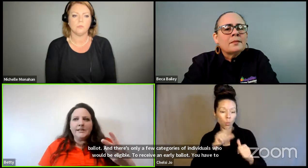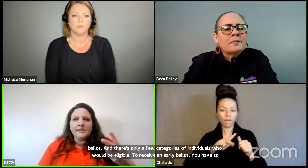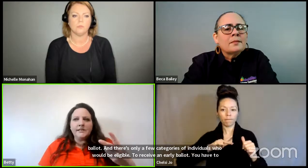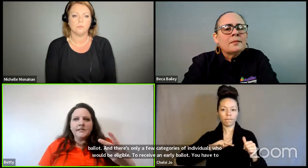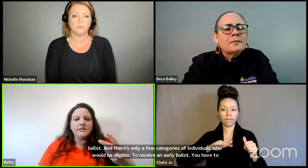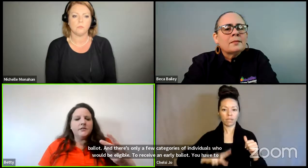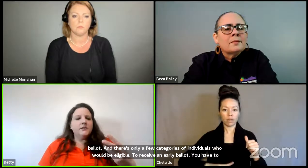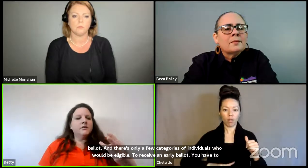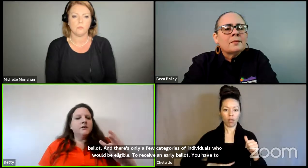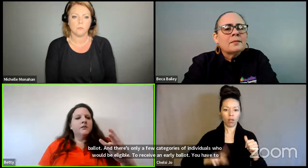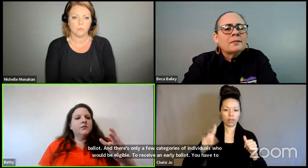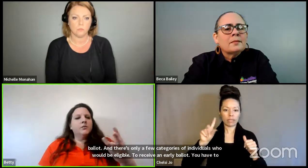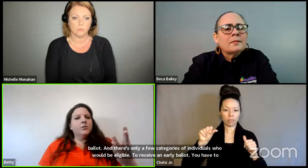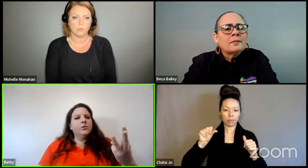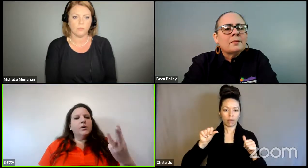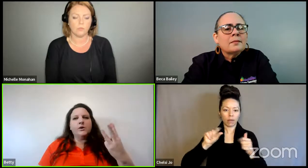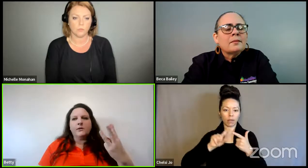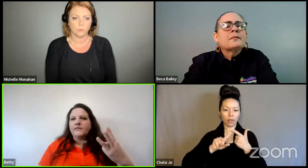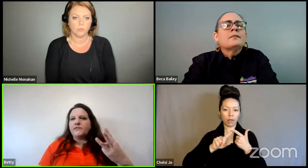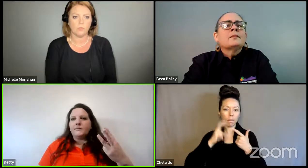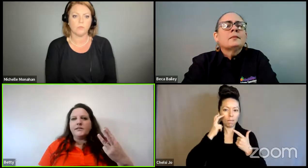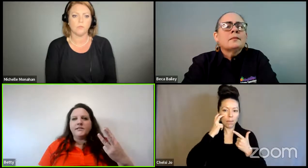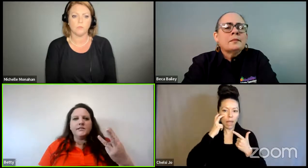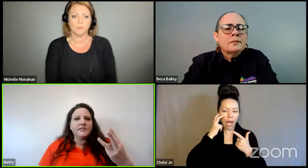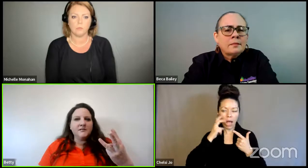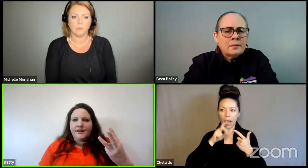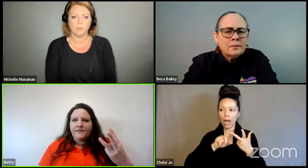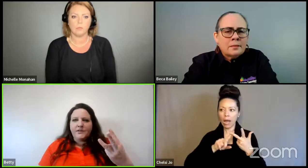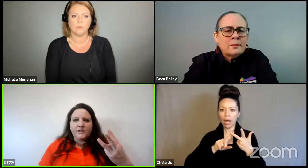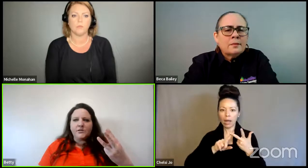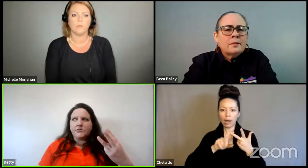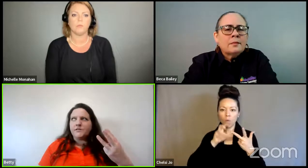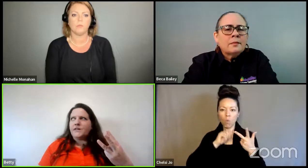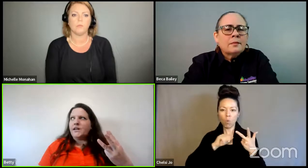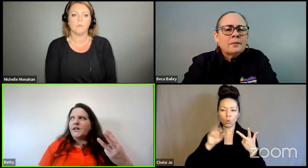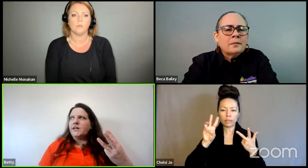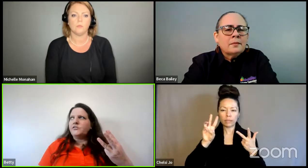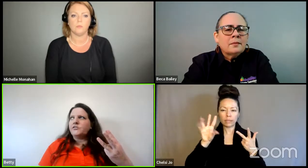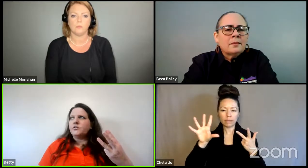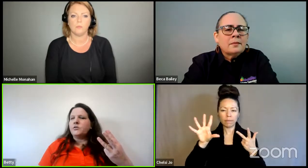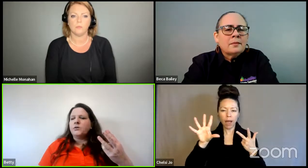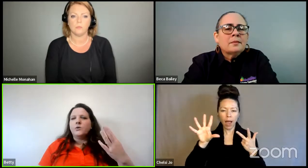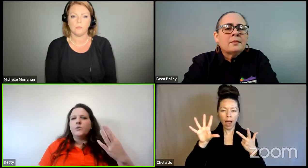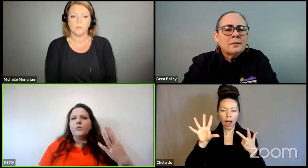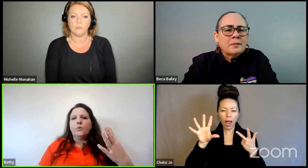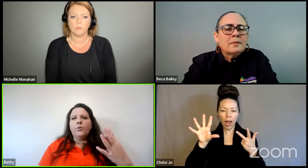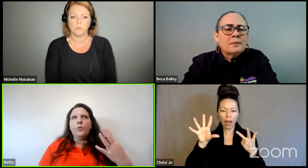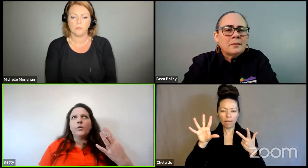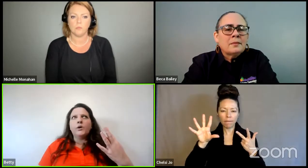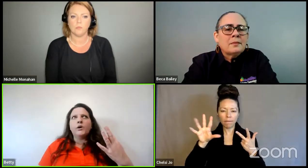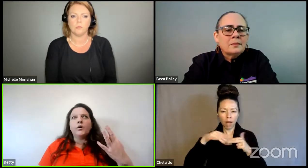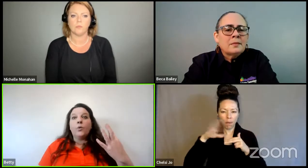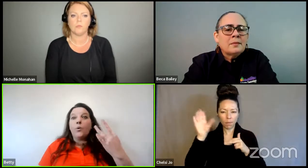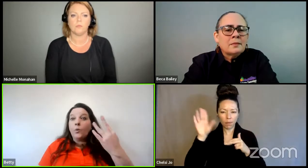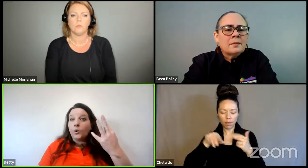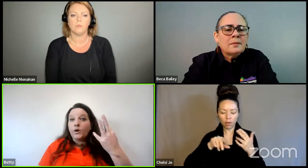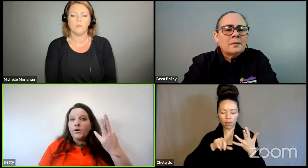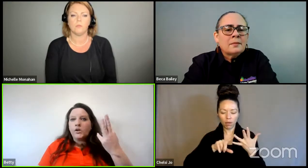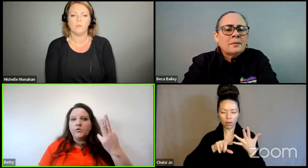be blind, or you have to be 65 years of age,